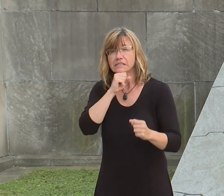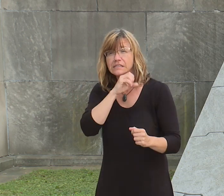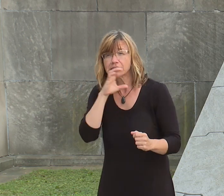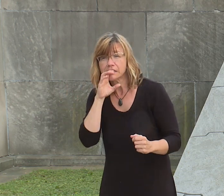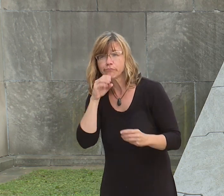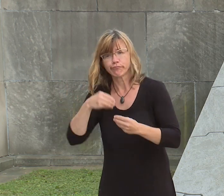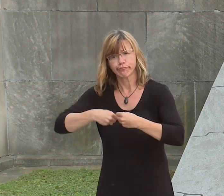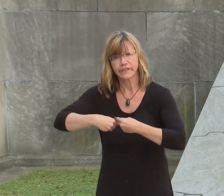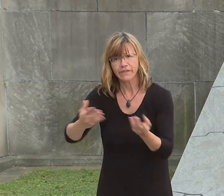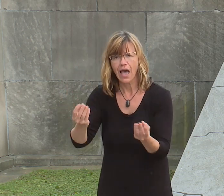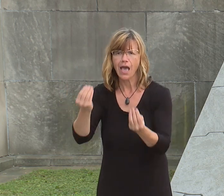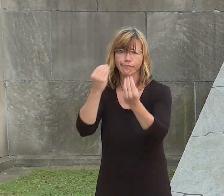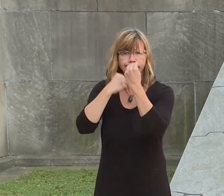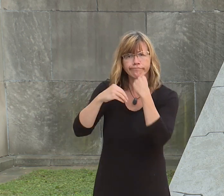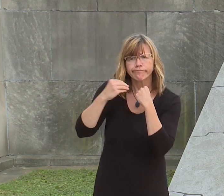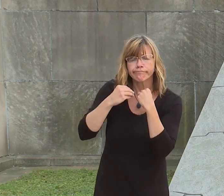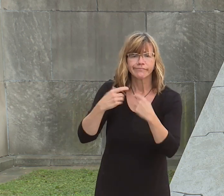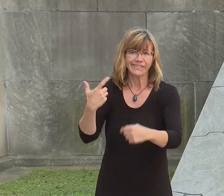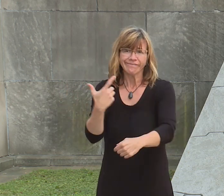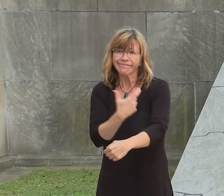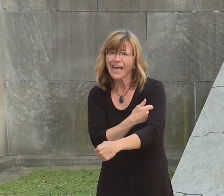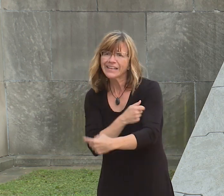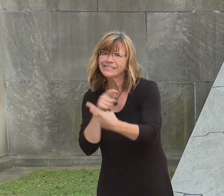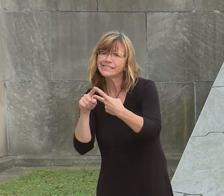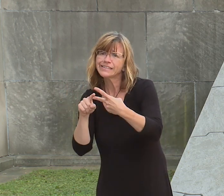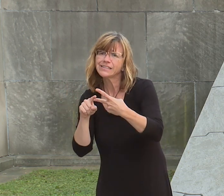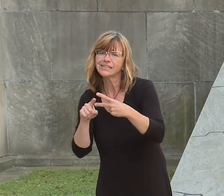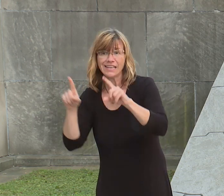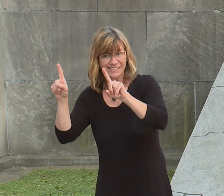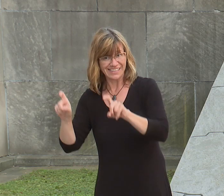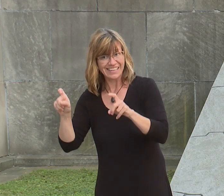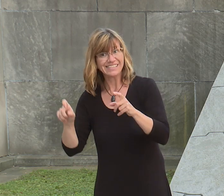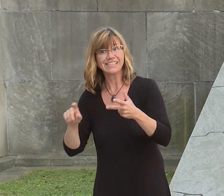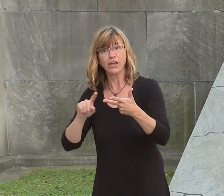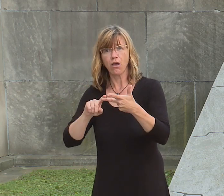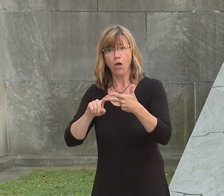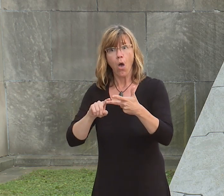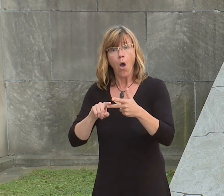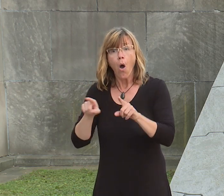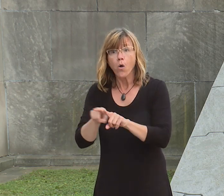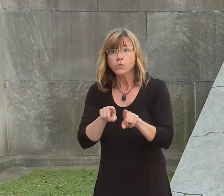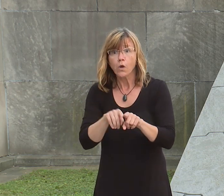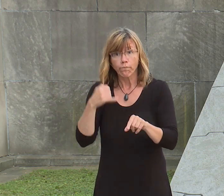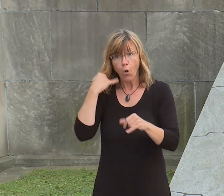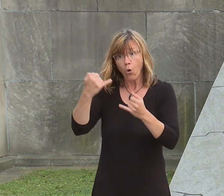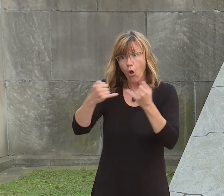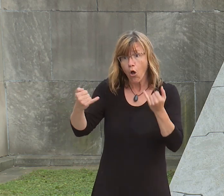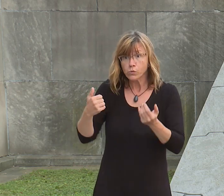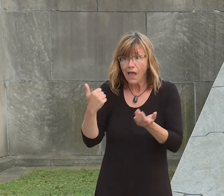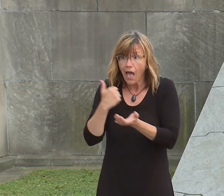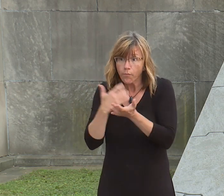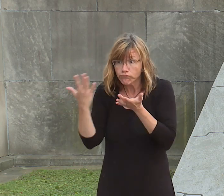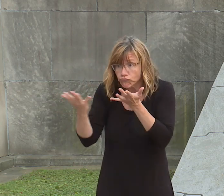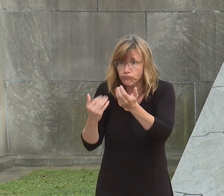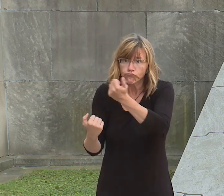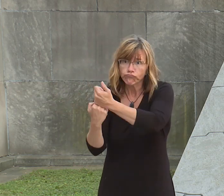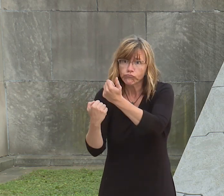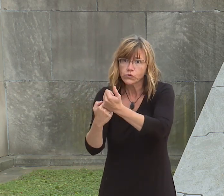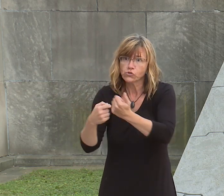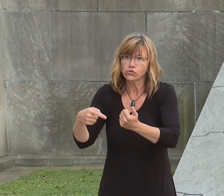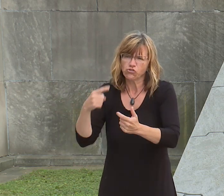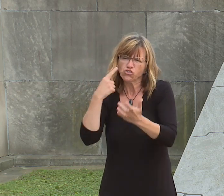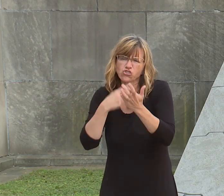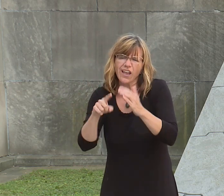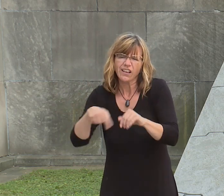testing and vaccines, even those who made a telephone call, because that goes a long way. Simply checking in on our